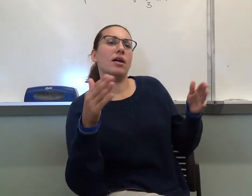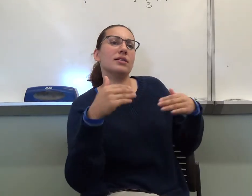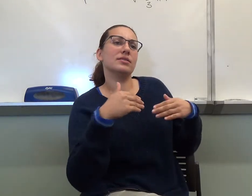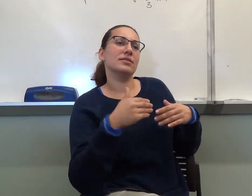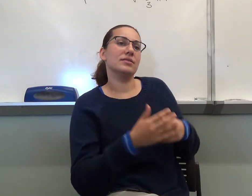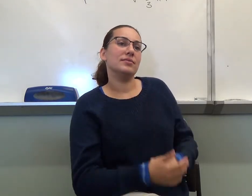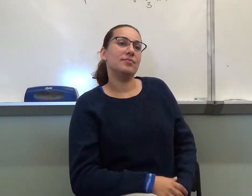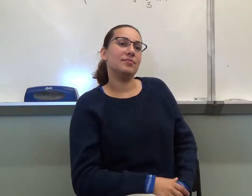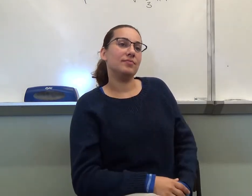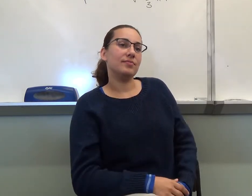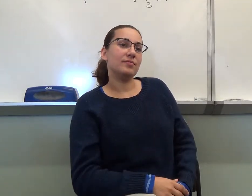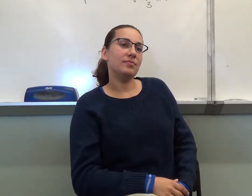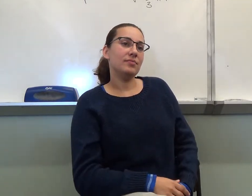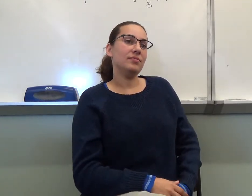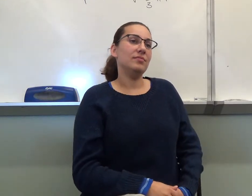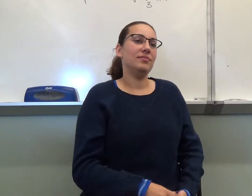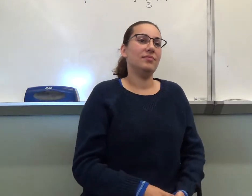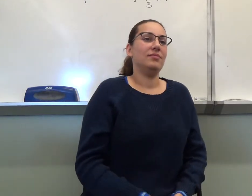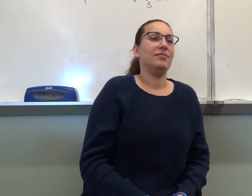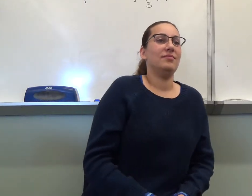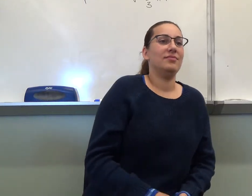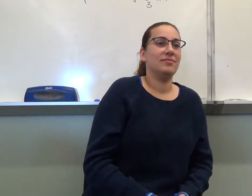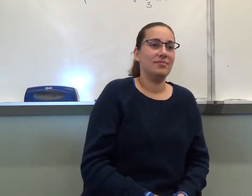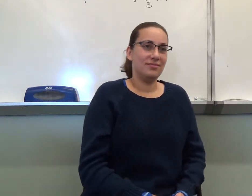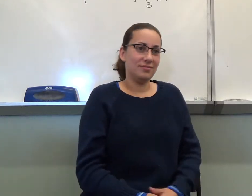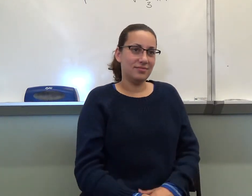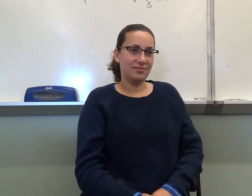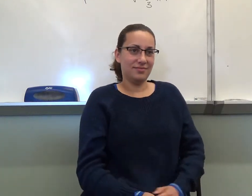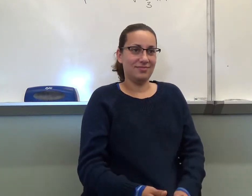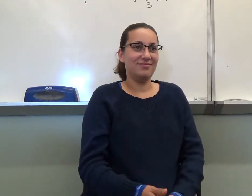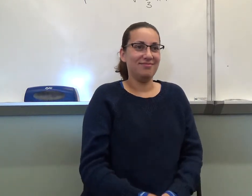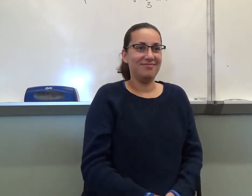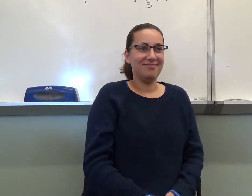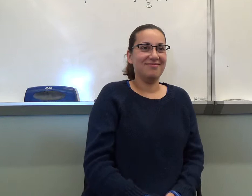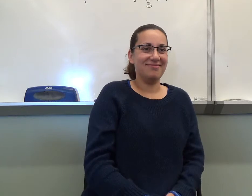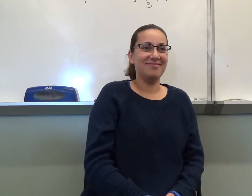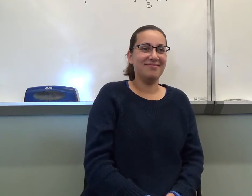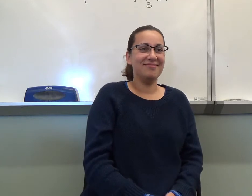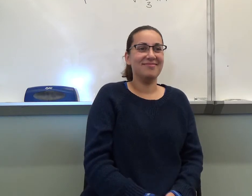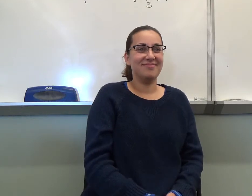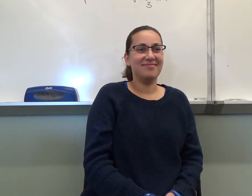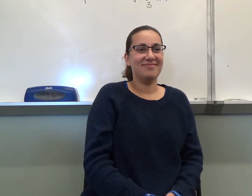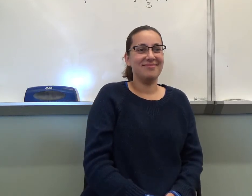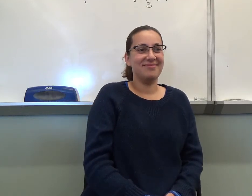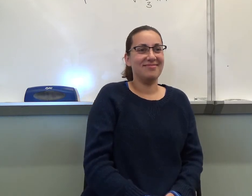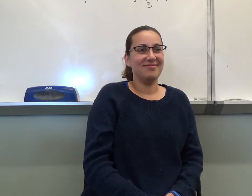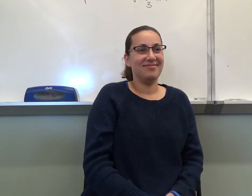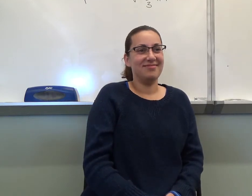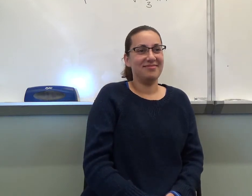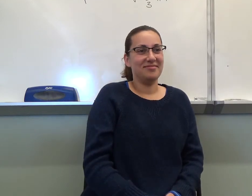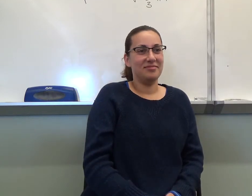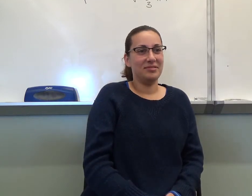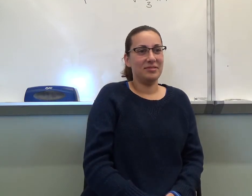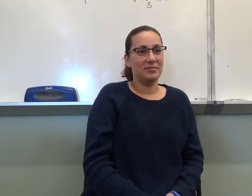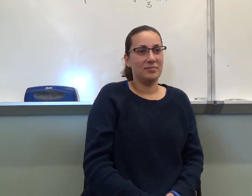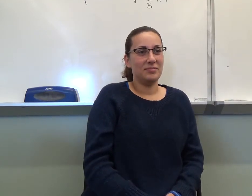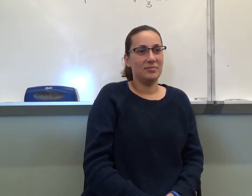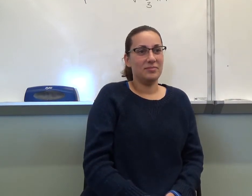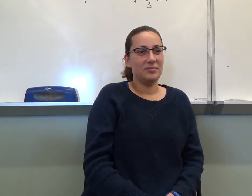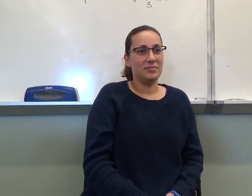and they start putting in what they call them a tally mark. They go through there, and every time they find